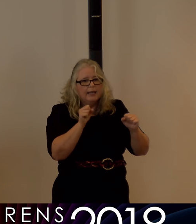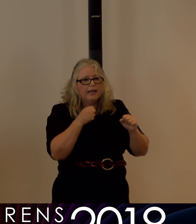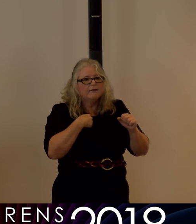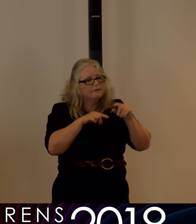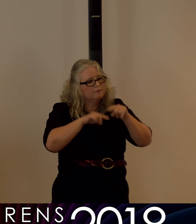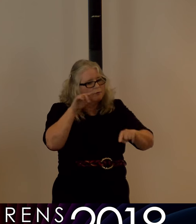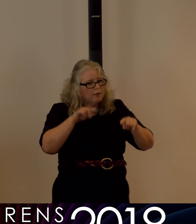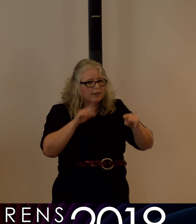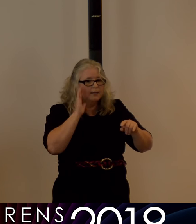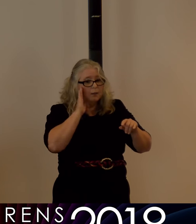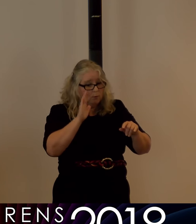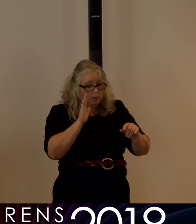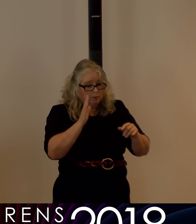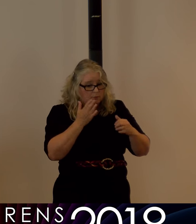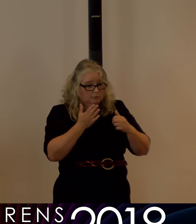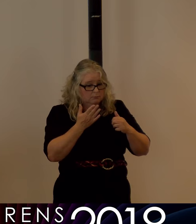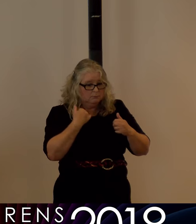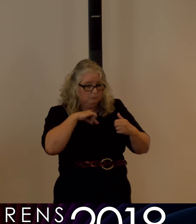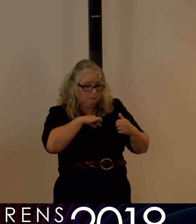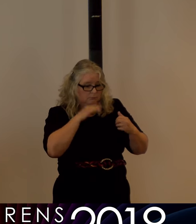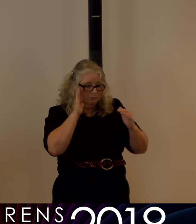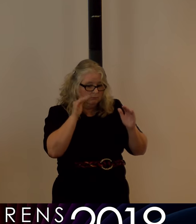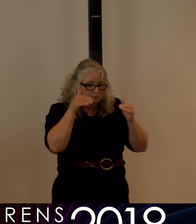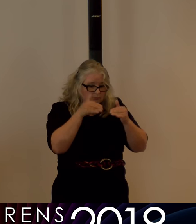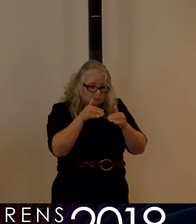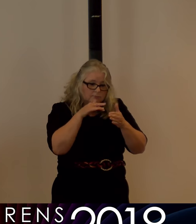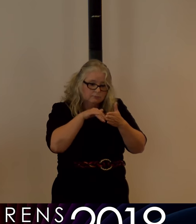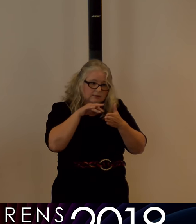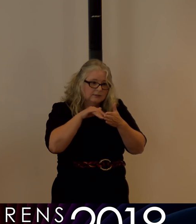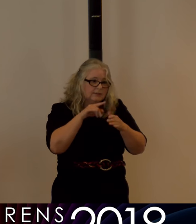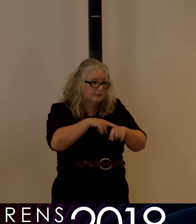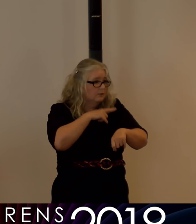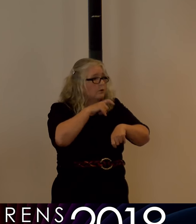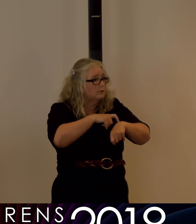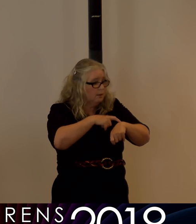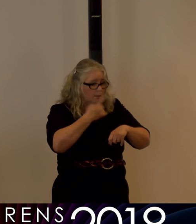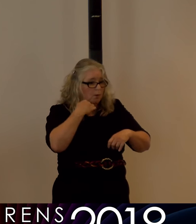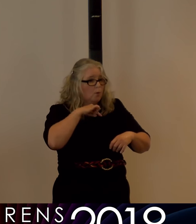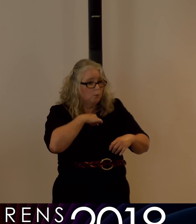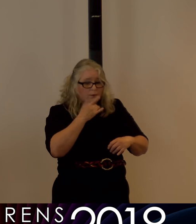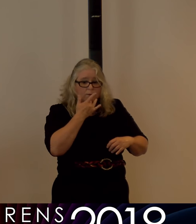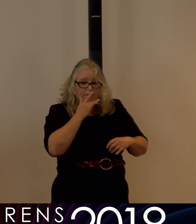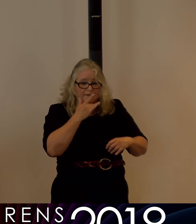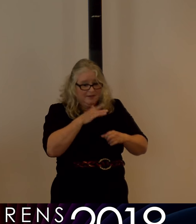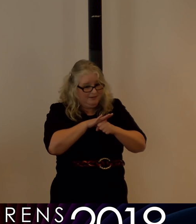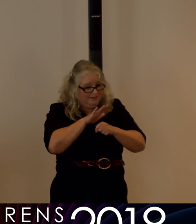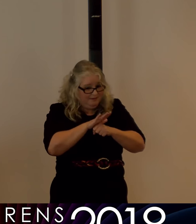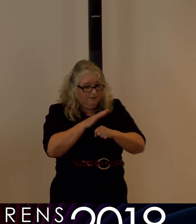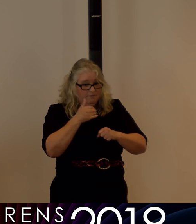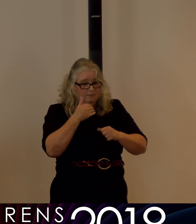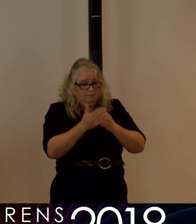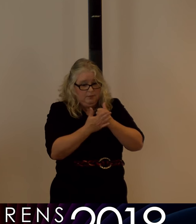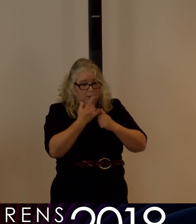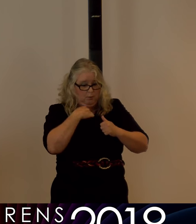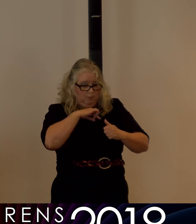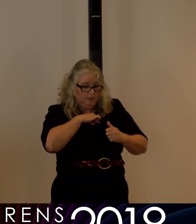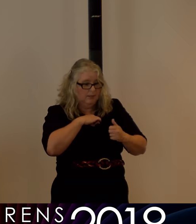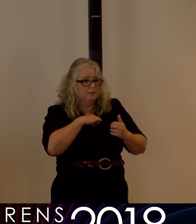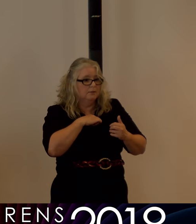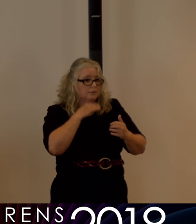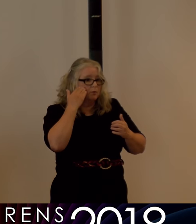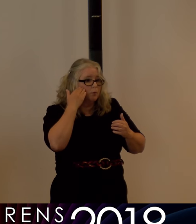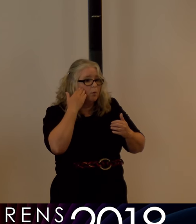some time. We were fortunate enough to organize an entire issue of the American Journal of Medical Genetics this past